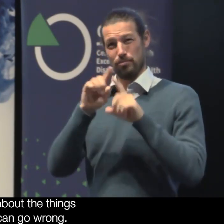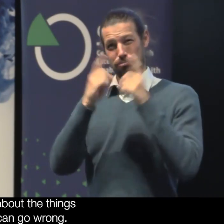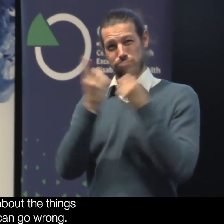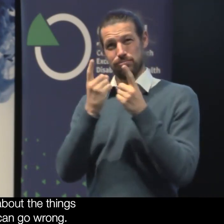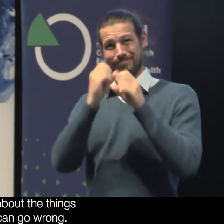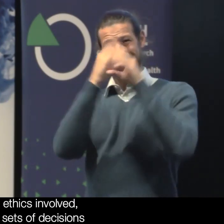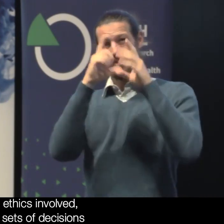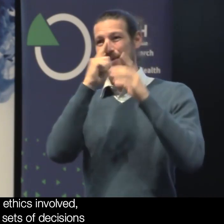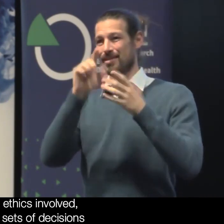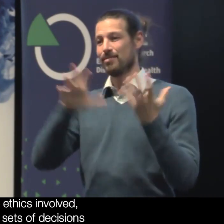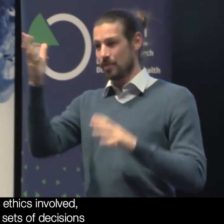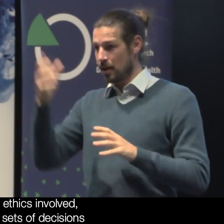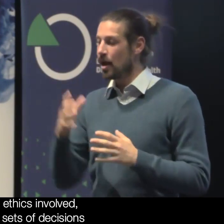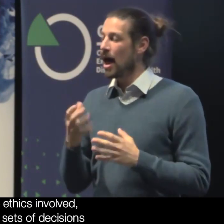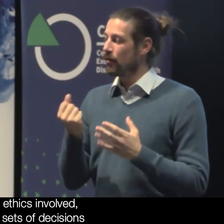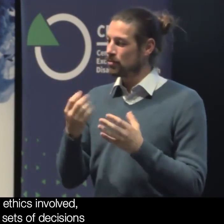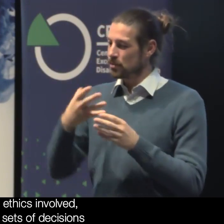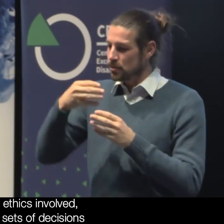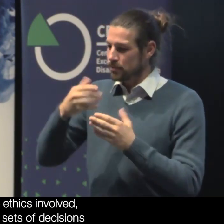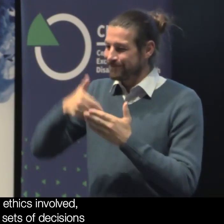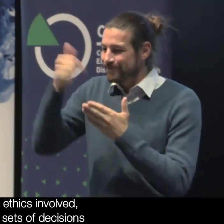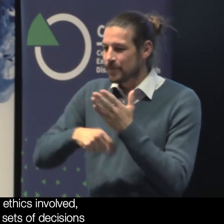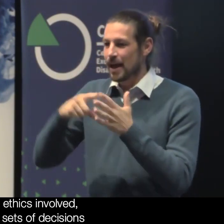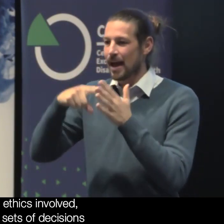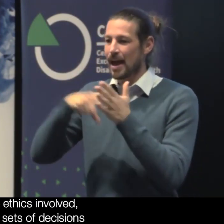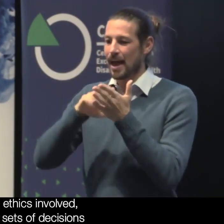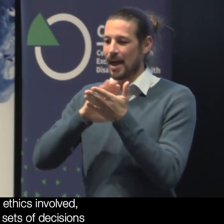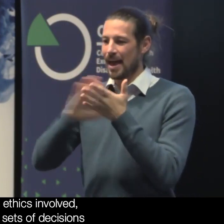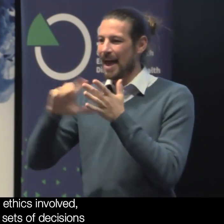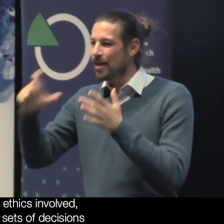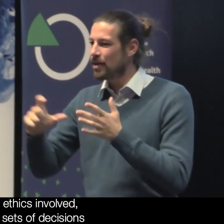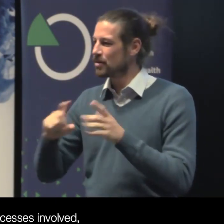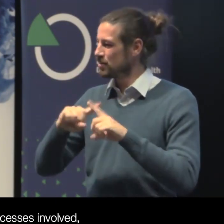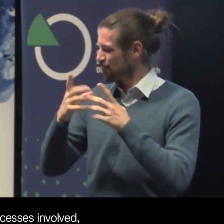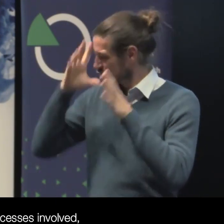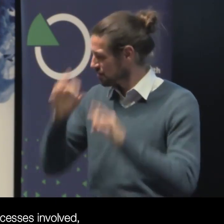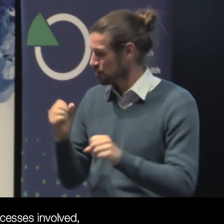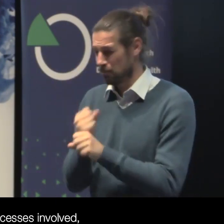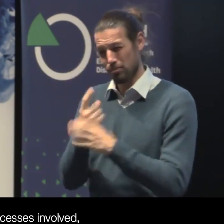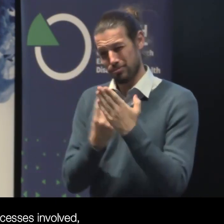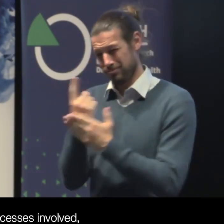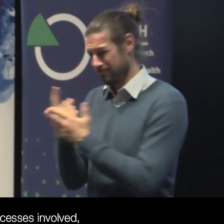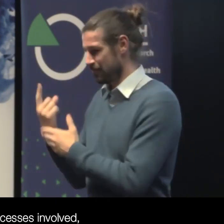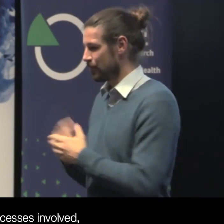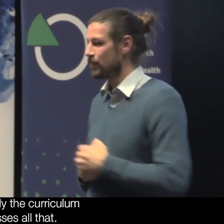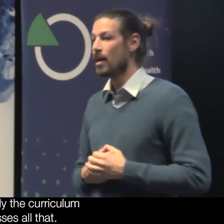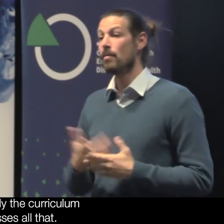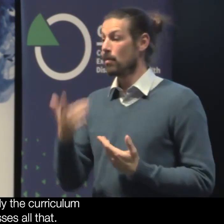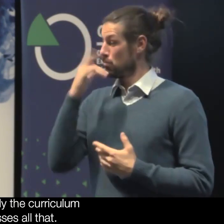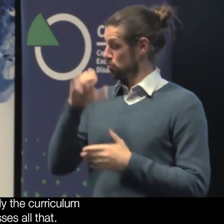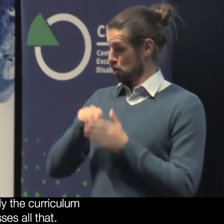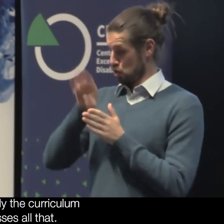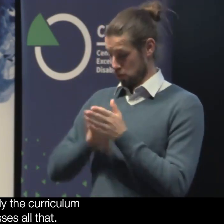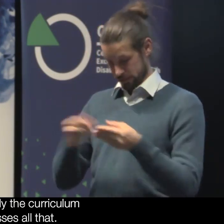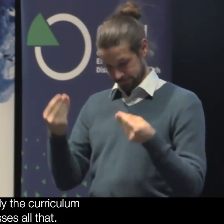There's ethics involved. There's enormously complex sets of decisions and processes involved. And you know what? Sadly, the curriculum